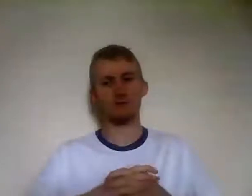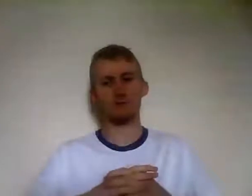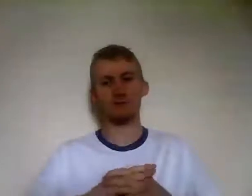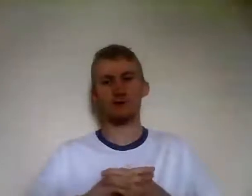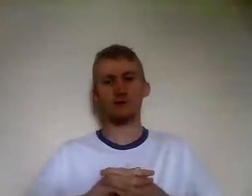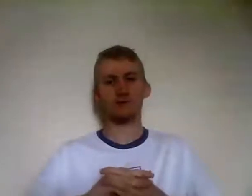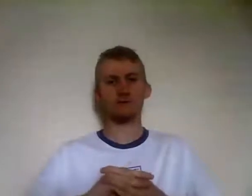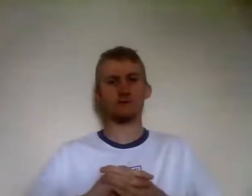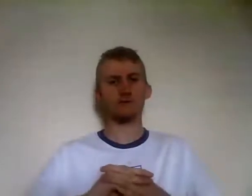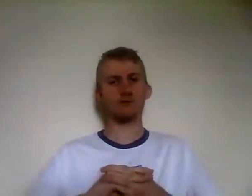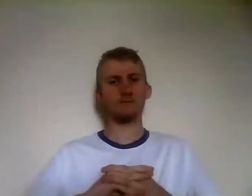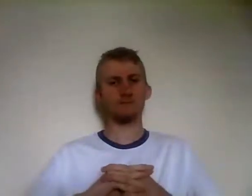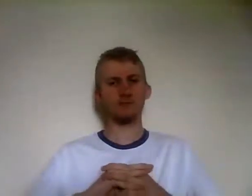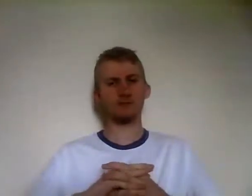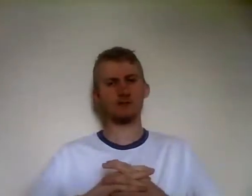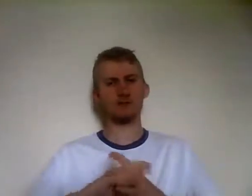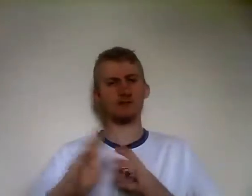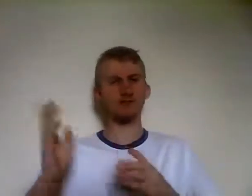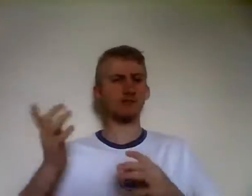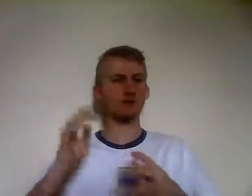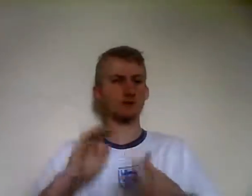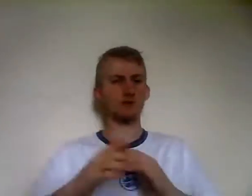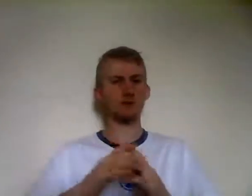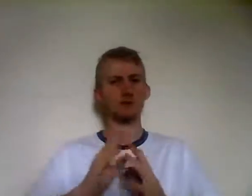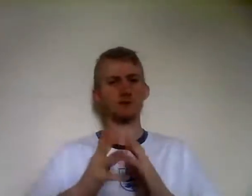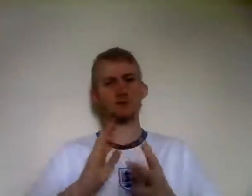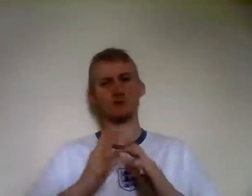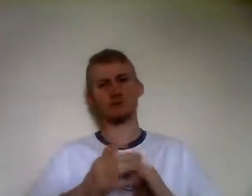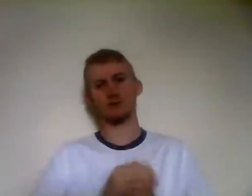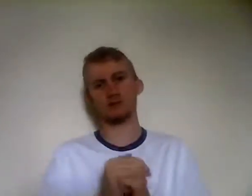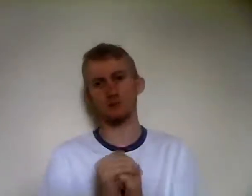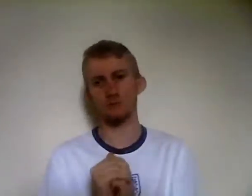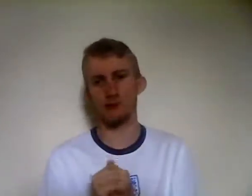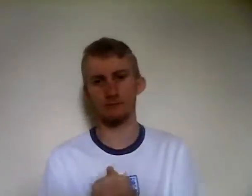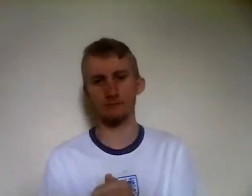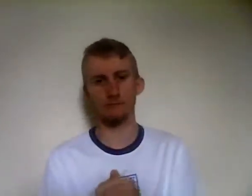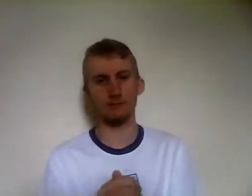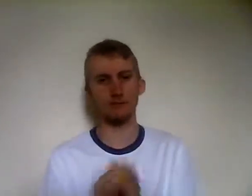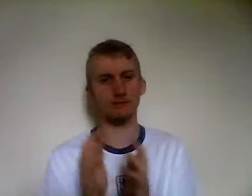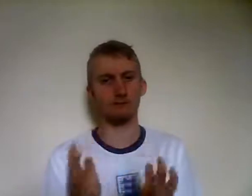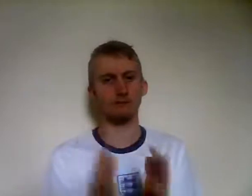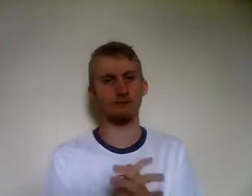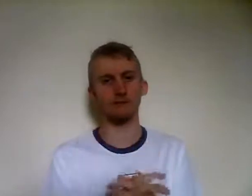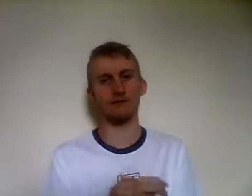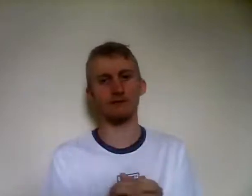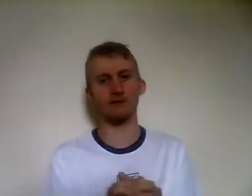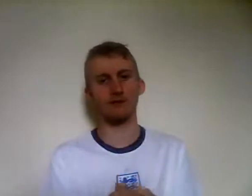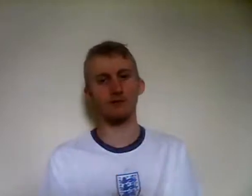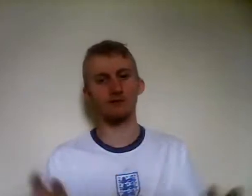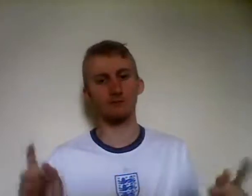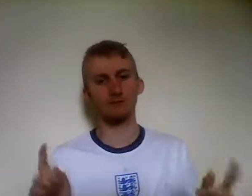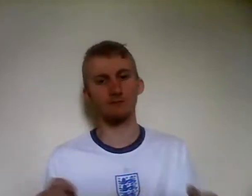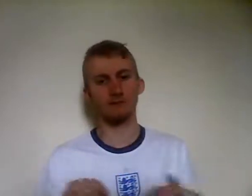on Friday, and I think I'm going on holiday. I'm not entirely sure when. Maybe not be able to have the